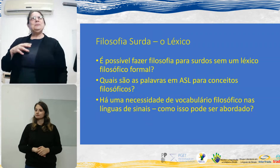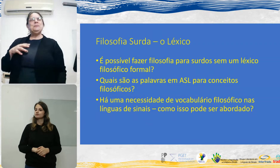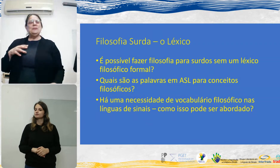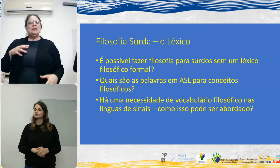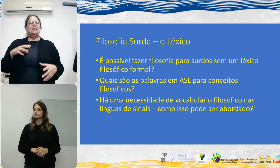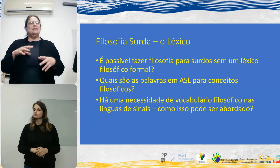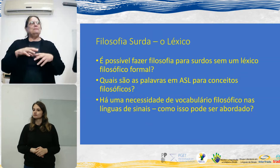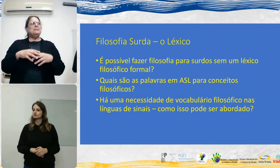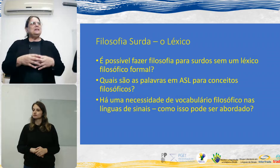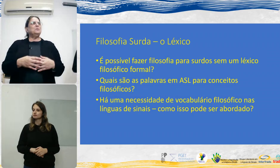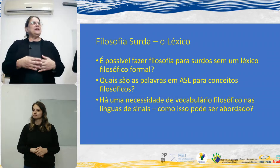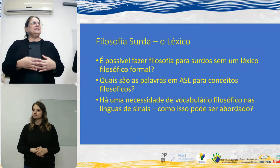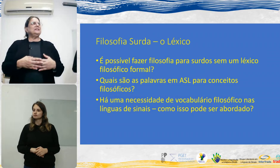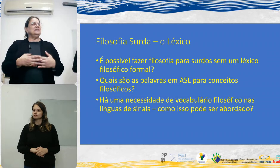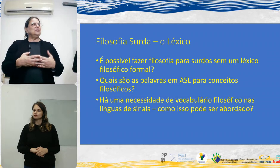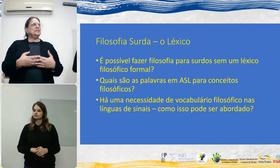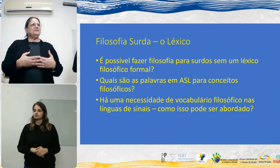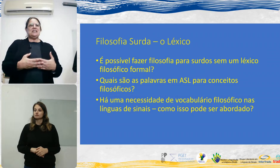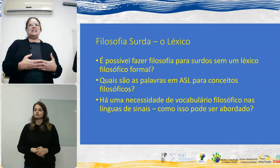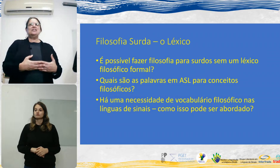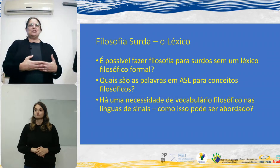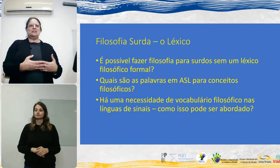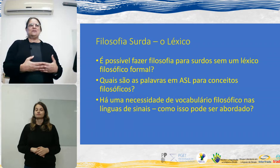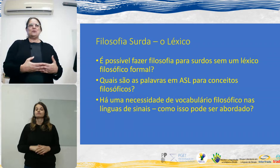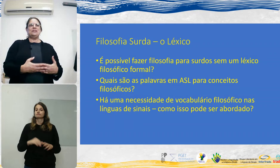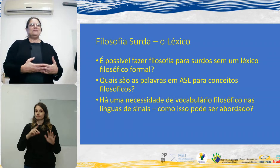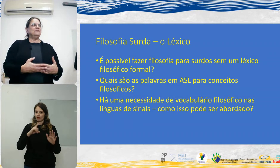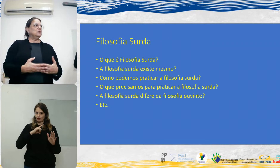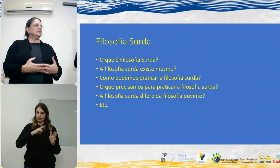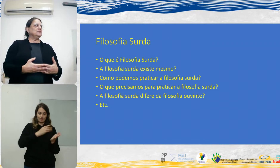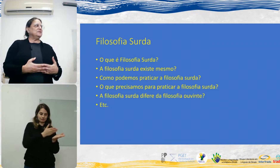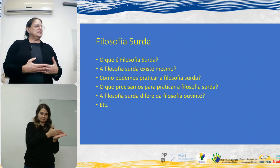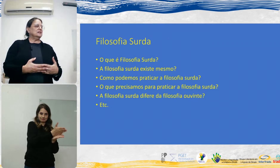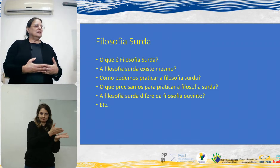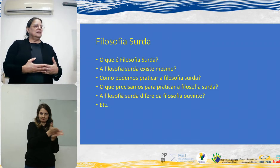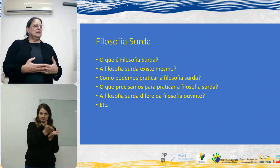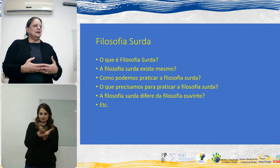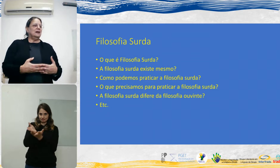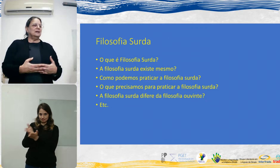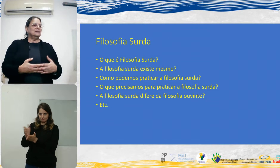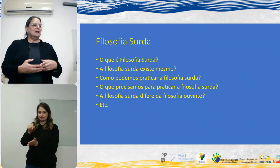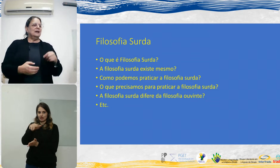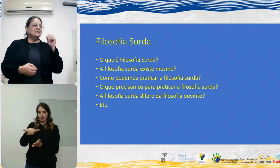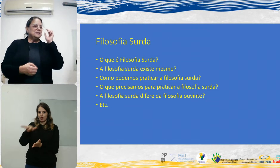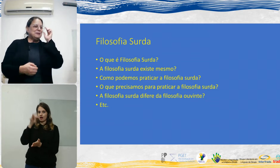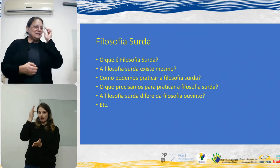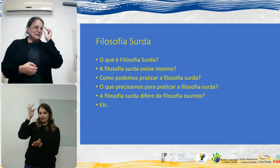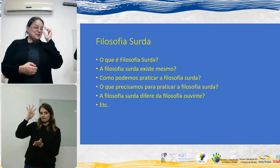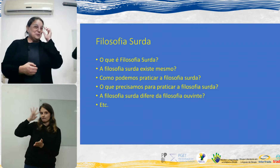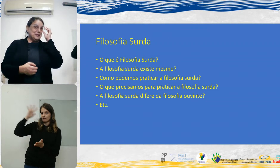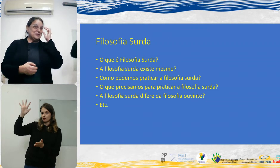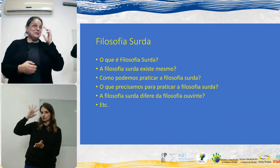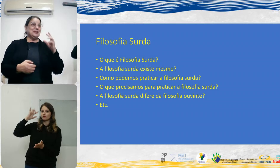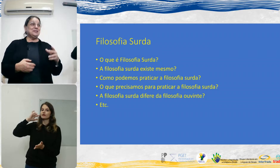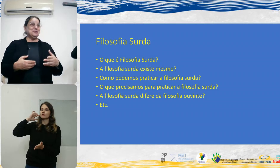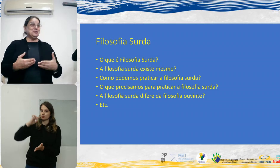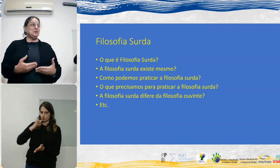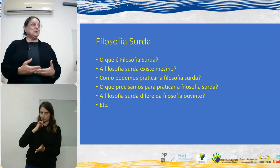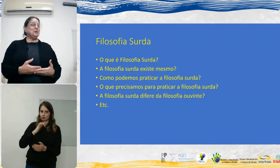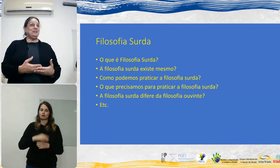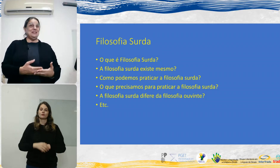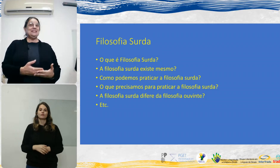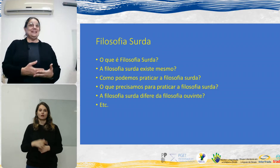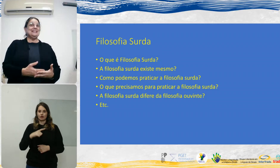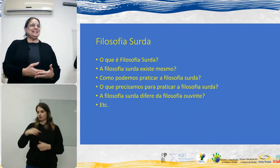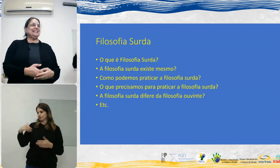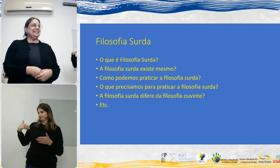So there are many ways and justifications for deaf philosophy. And I have spent a career trying to show